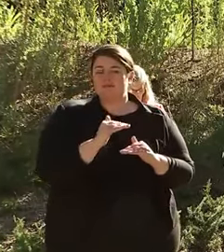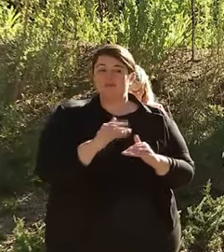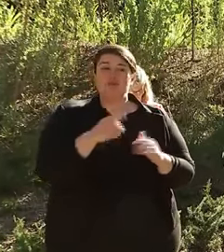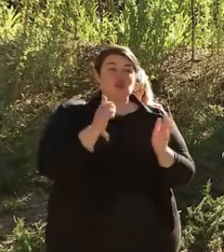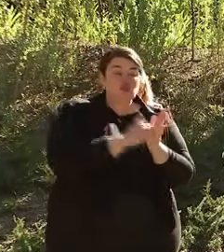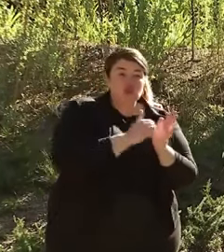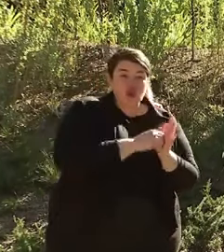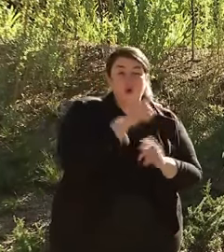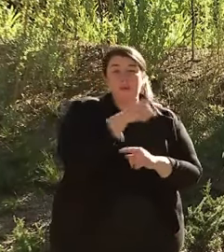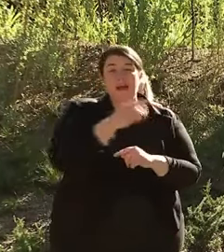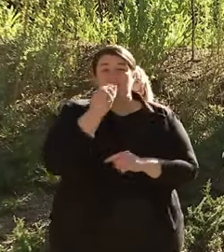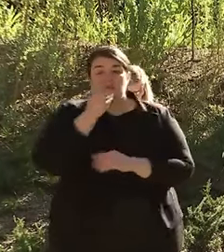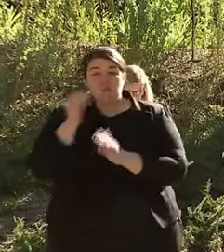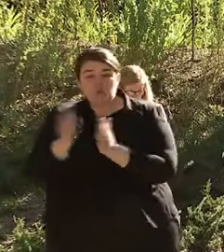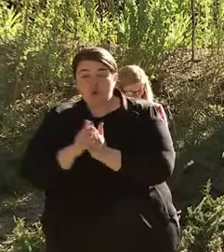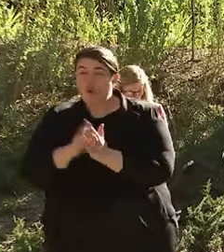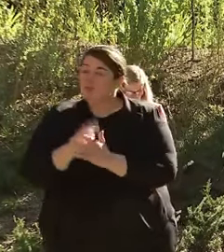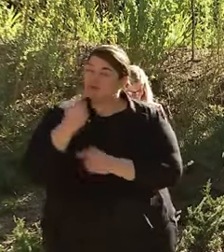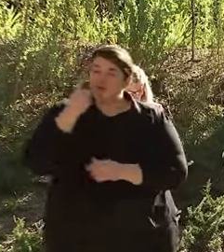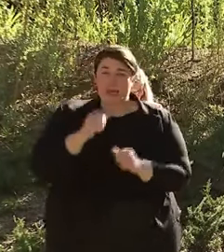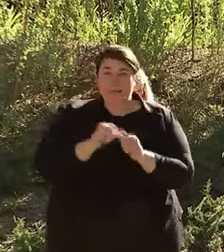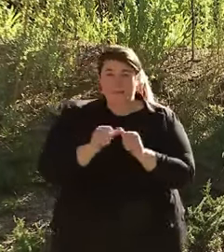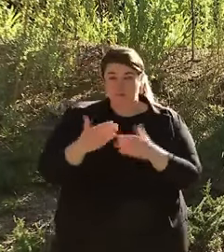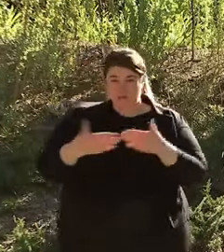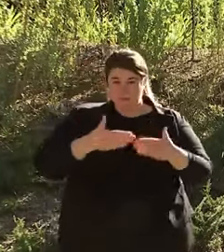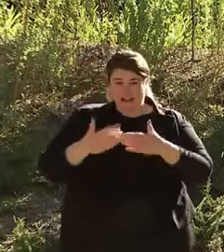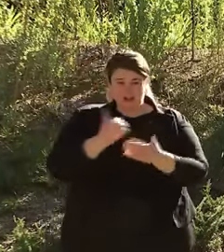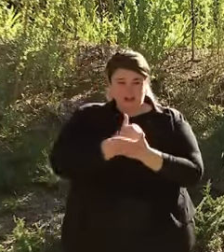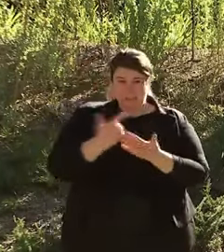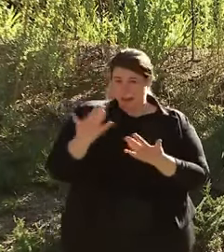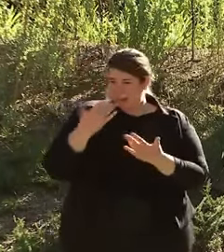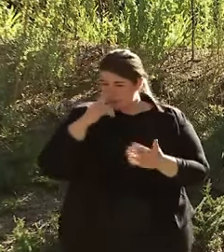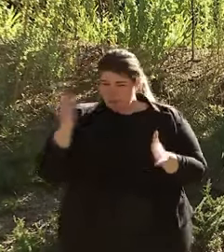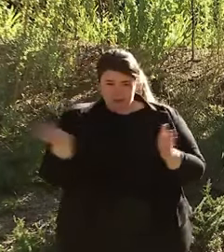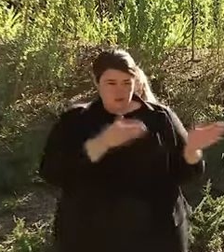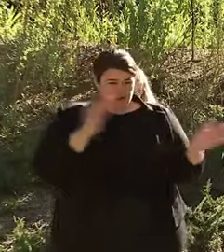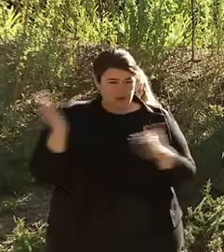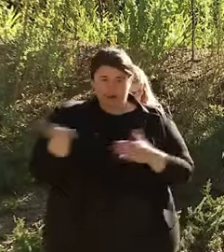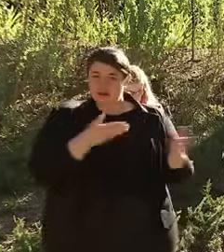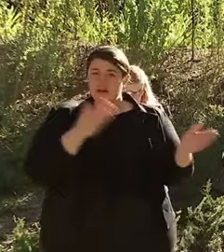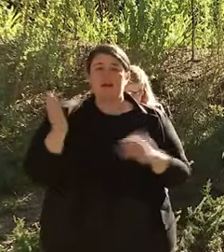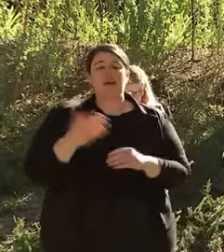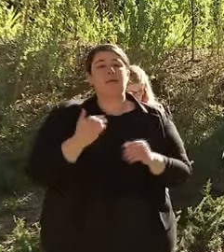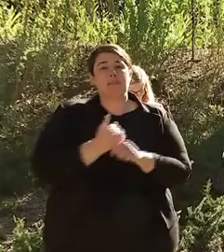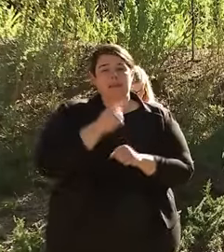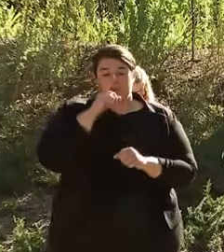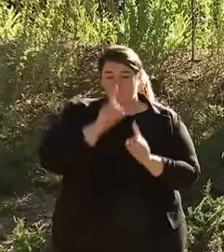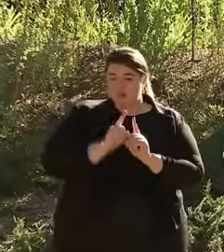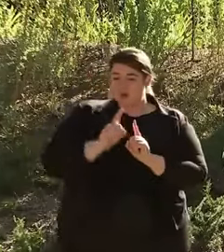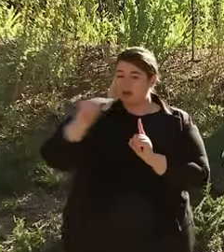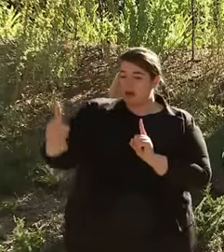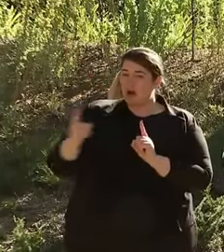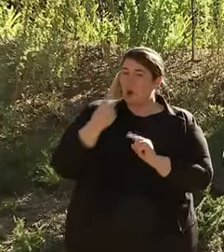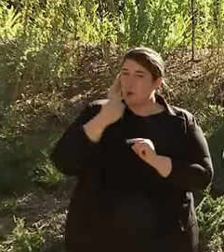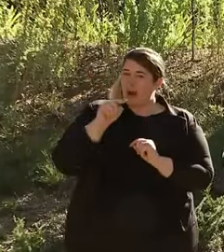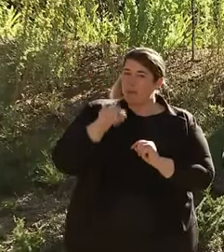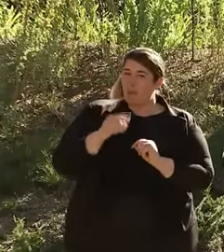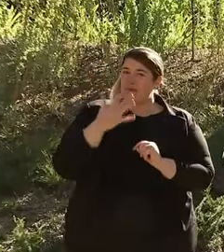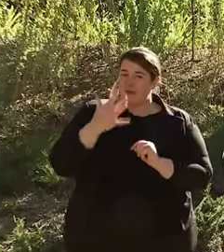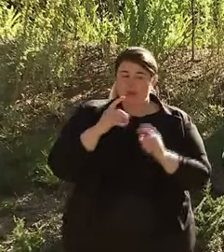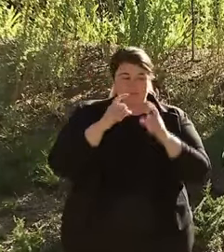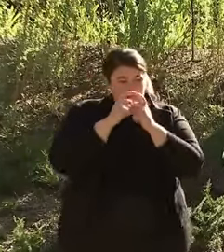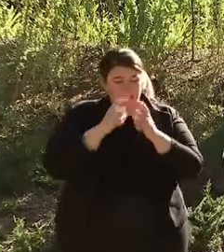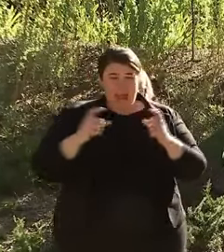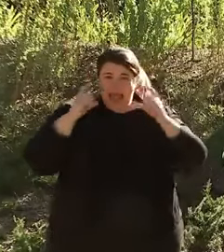and indeed the supermarkets are trying their very best, and they need people to abide by the 1.5, they need people to put their masks